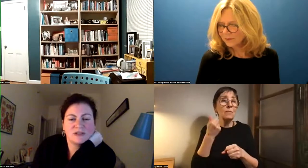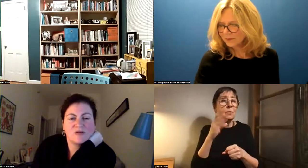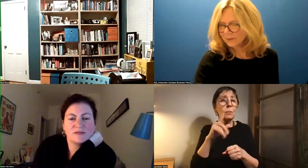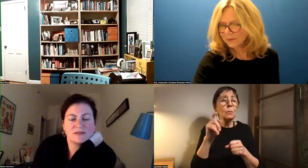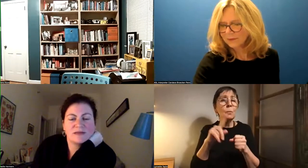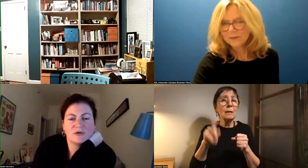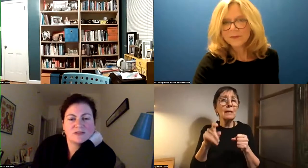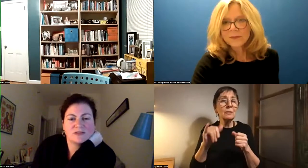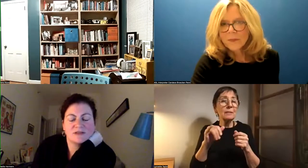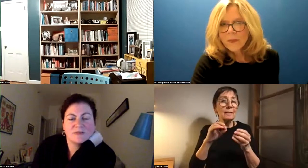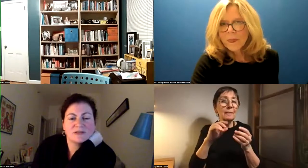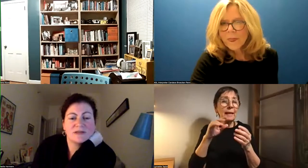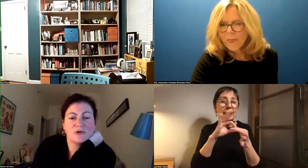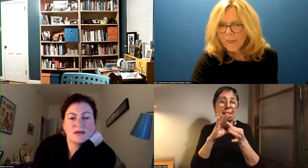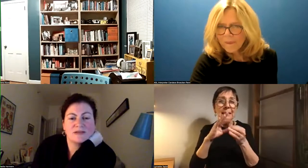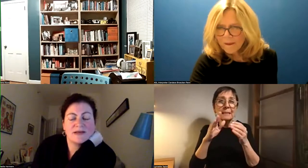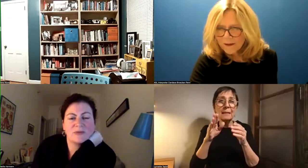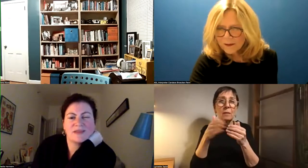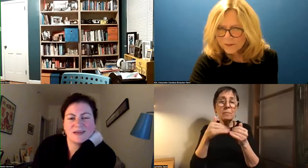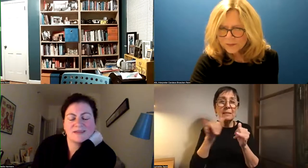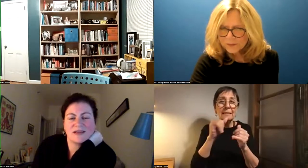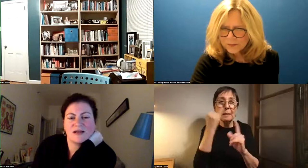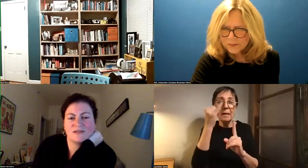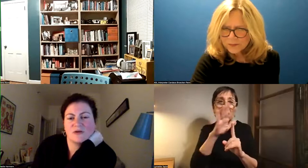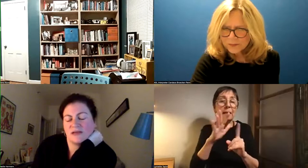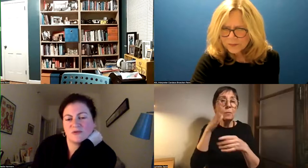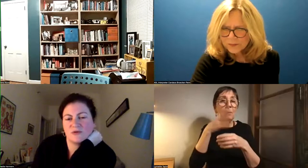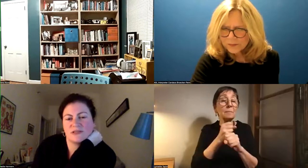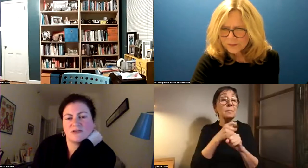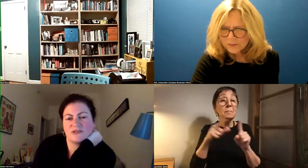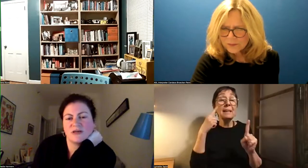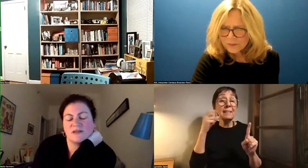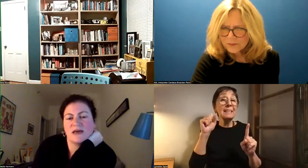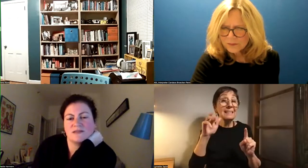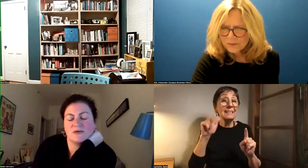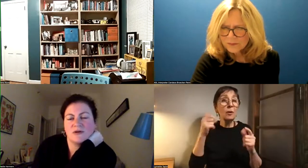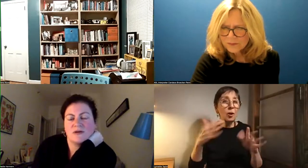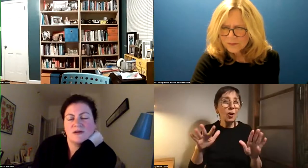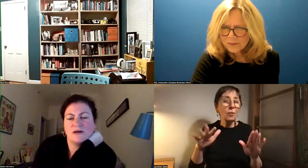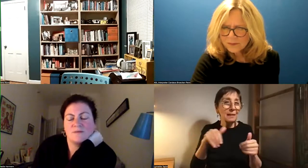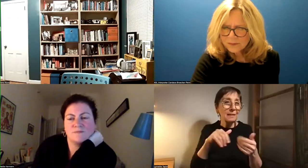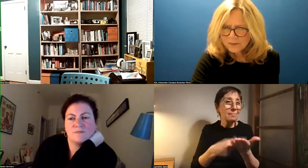are circling around the same question. I'm going to summarize that, but I think Sara has already sort of touched on that. So